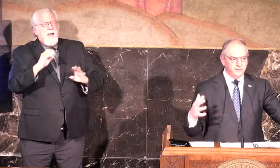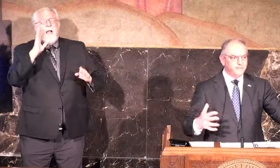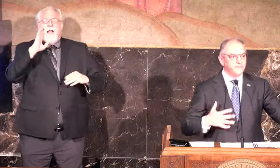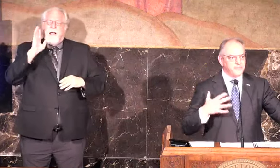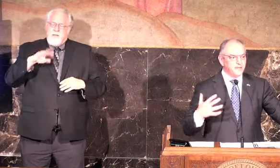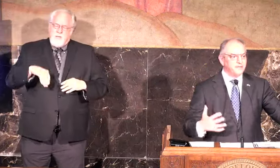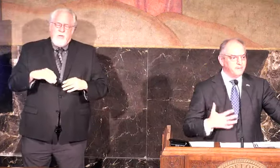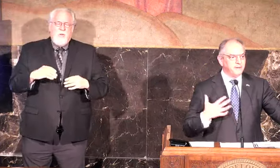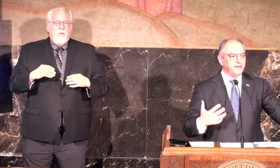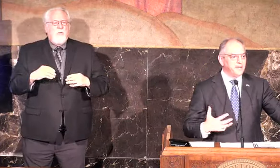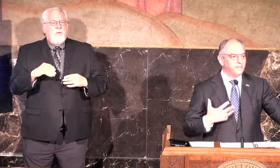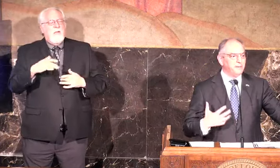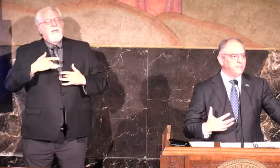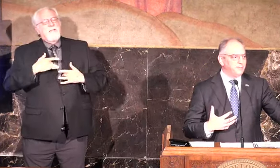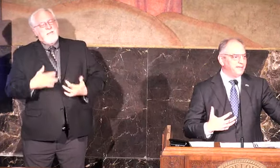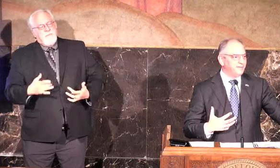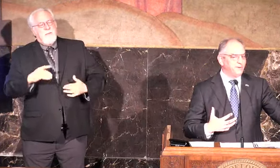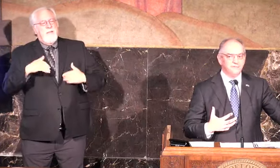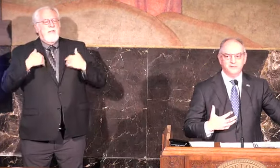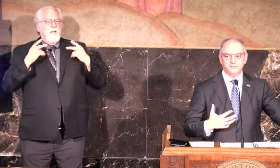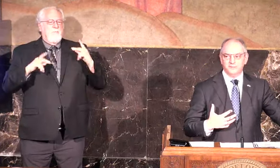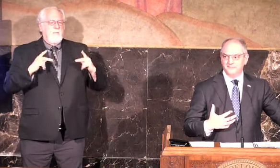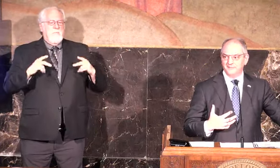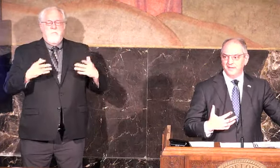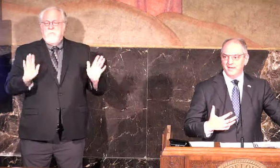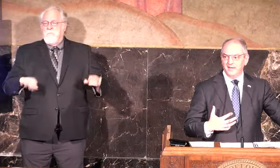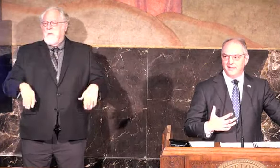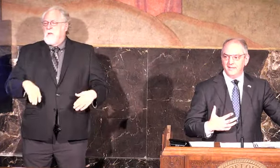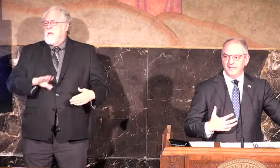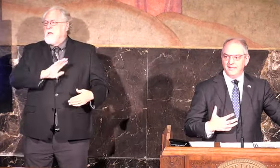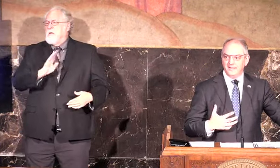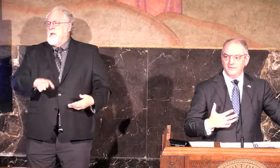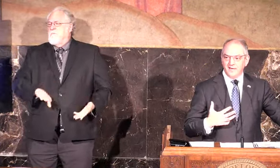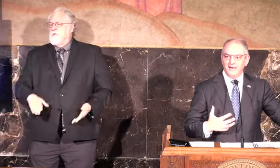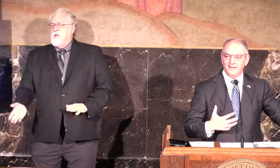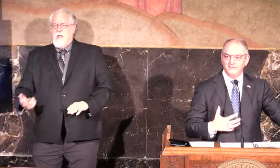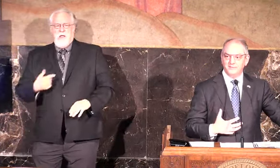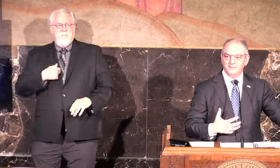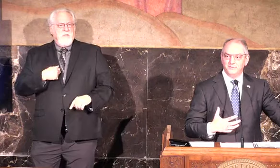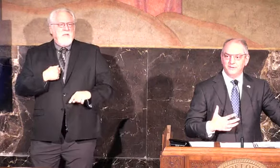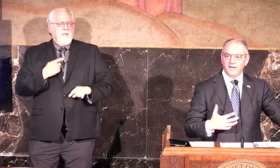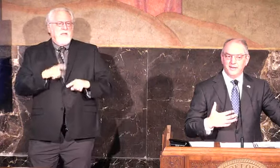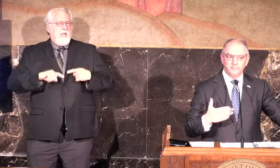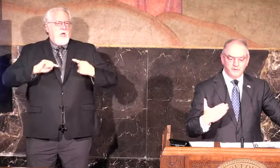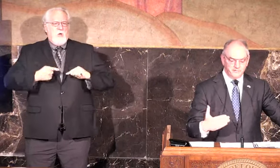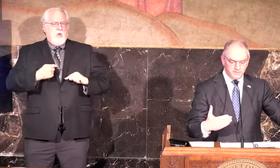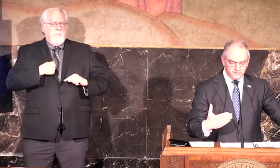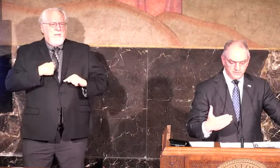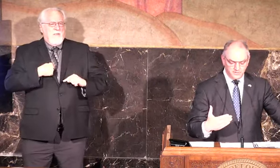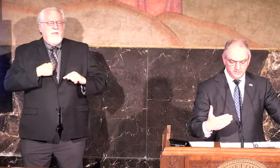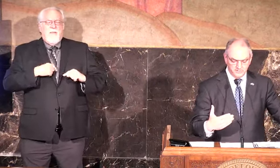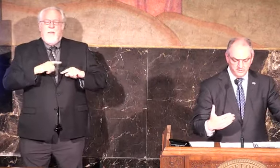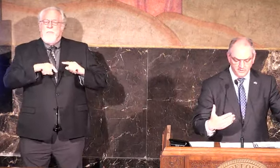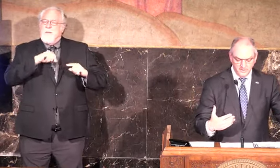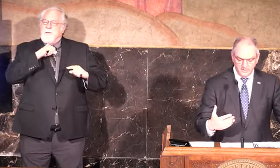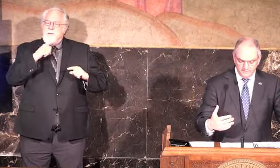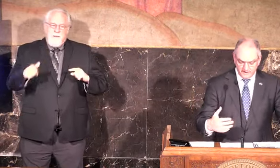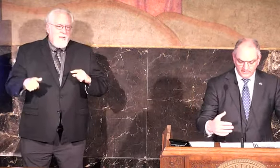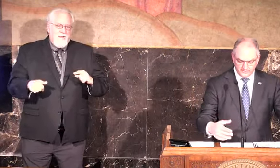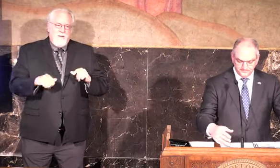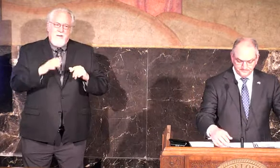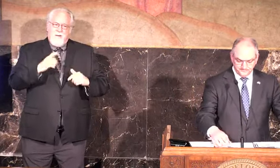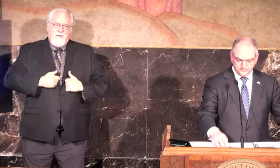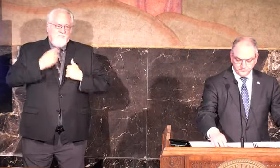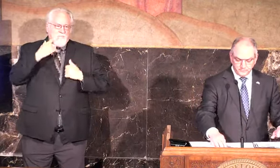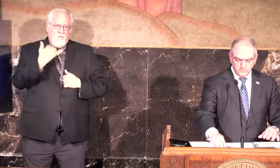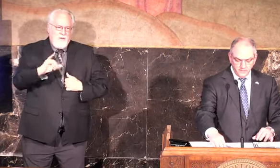that typically young people believe they're invincible, that they're not invincible, they're not impervious to this